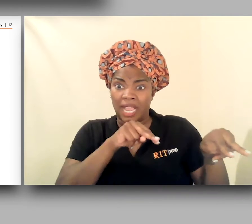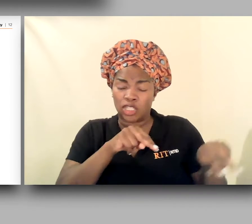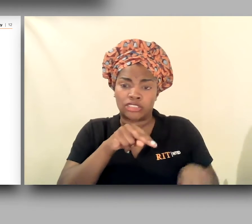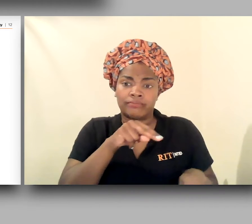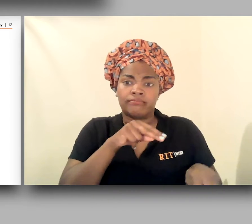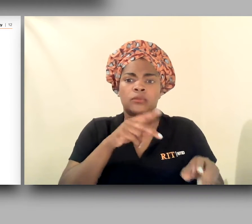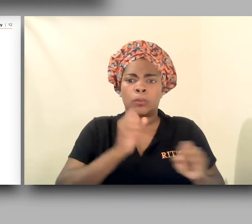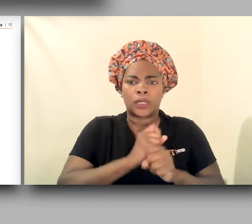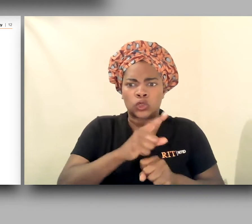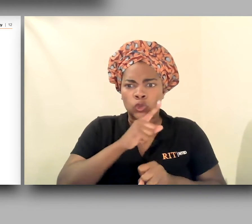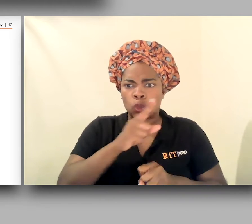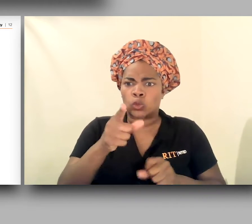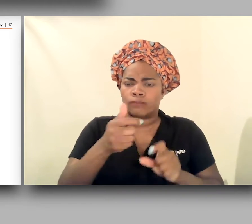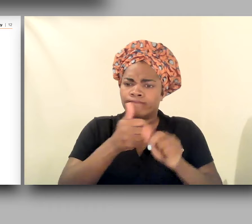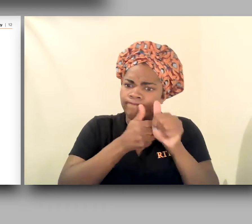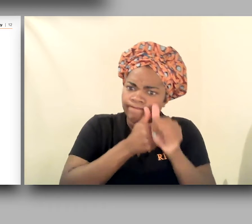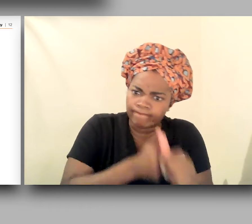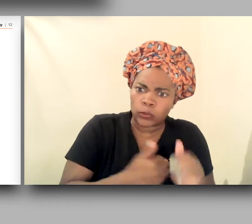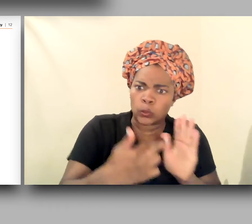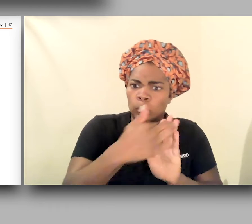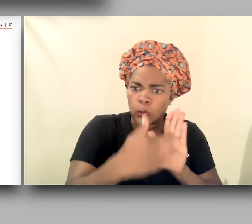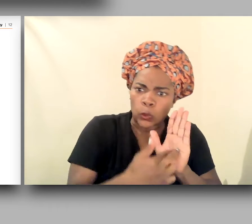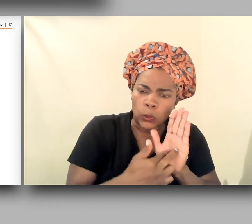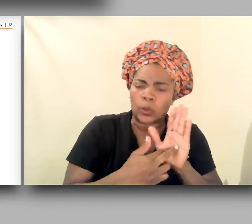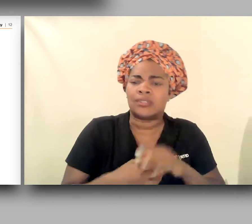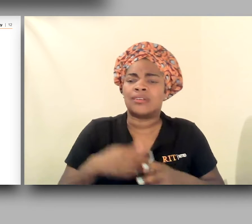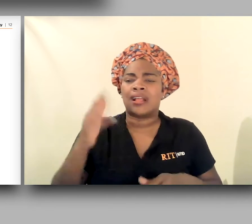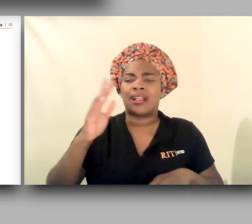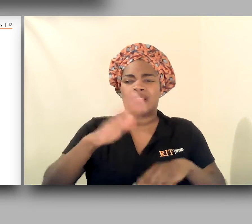you're designing this.